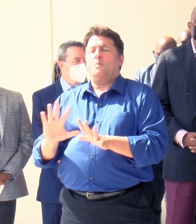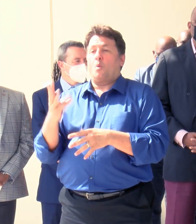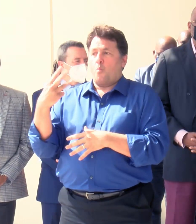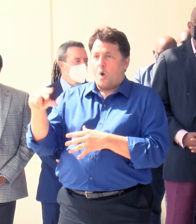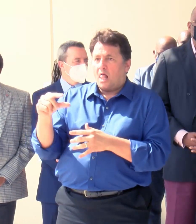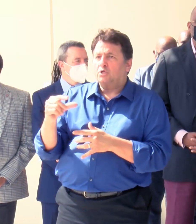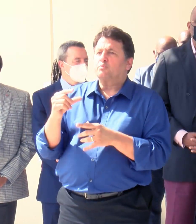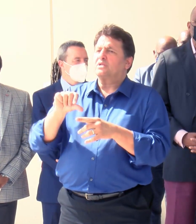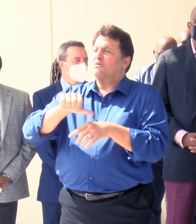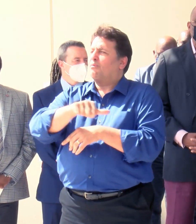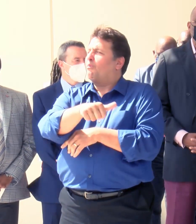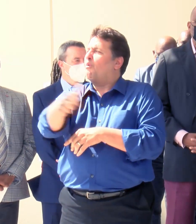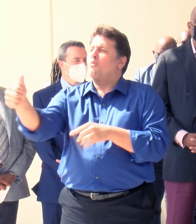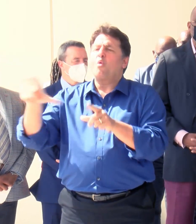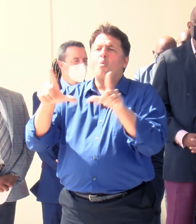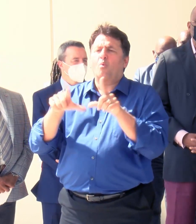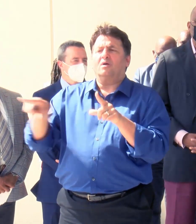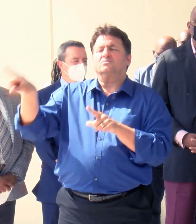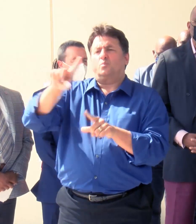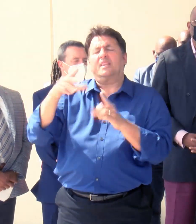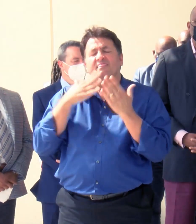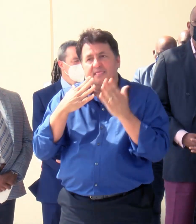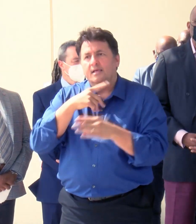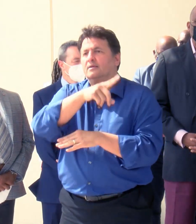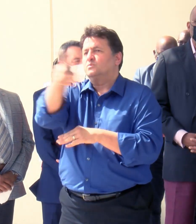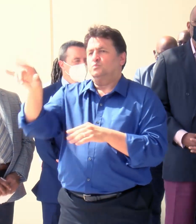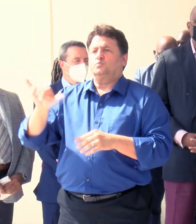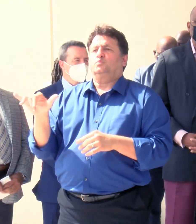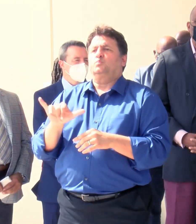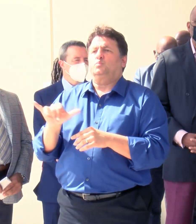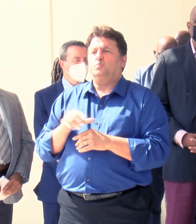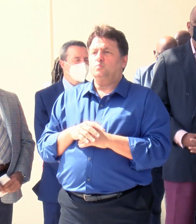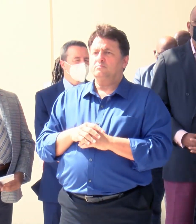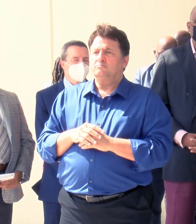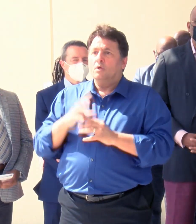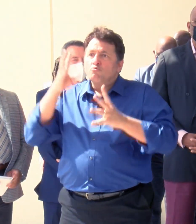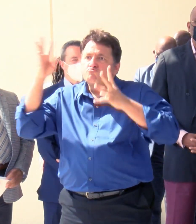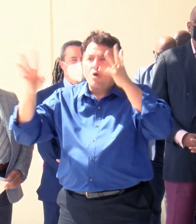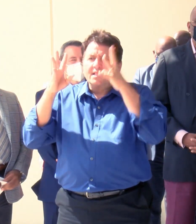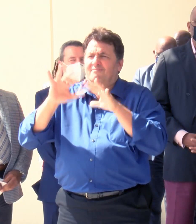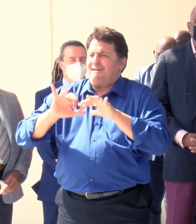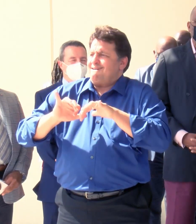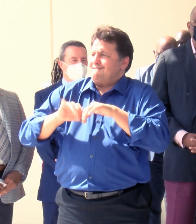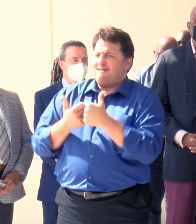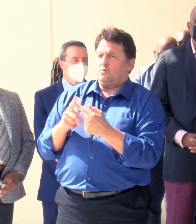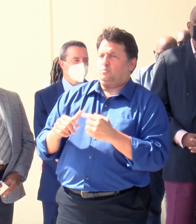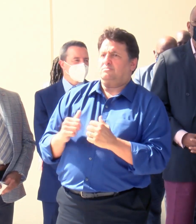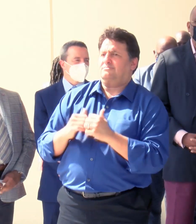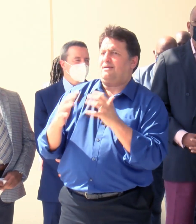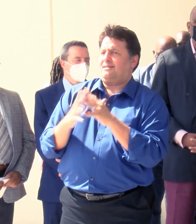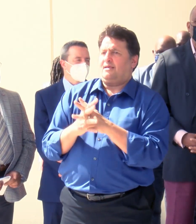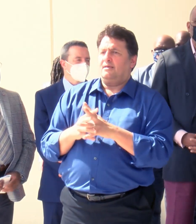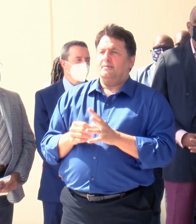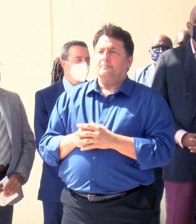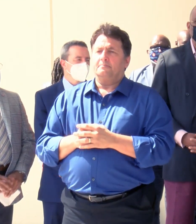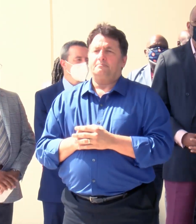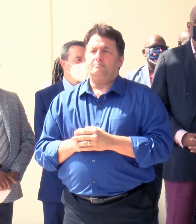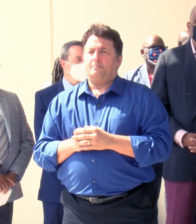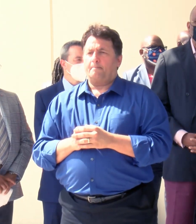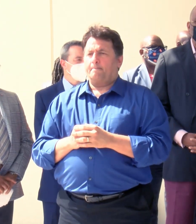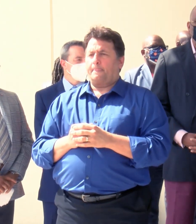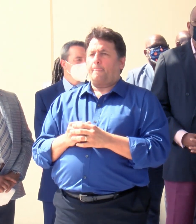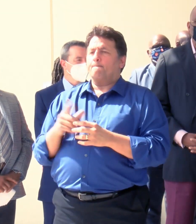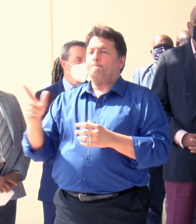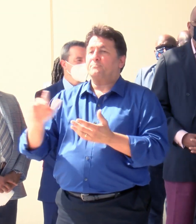other locations as well. That's very innovative. We were just talking about the medical relationship that